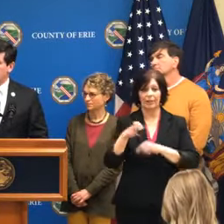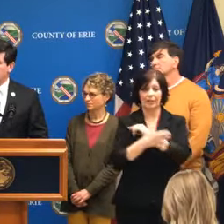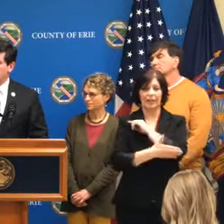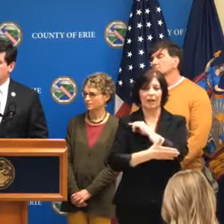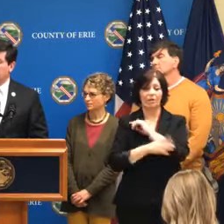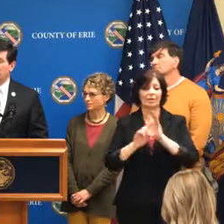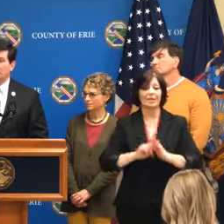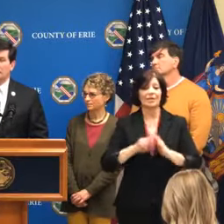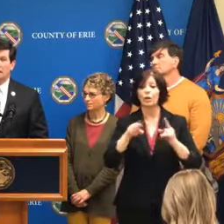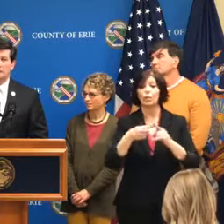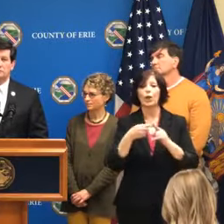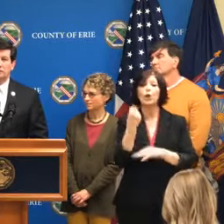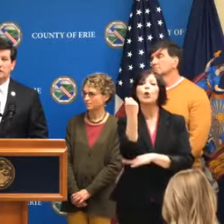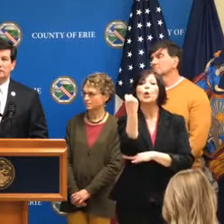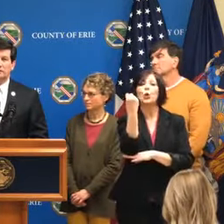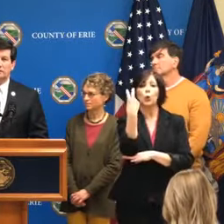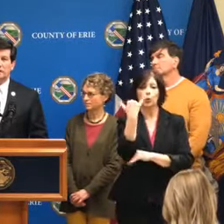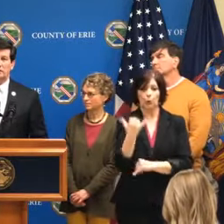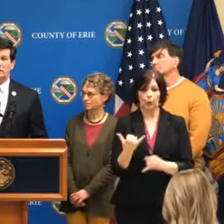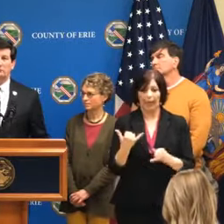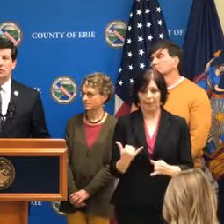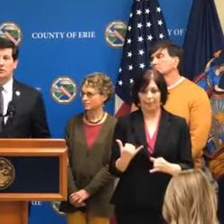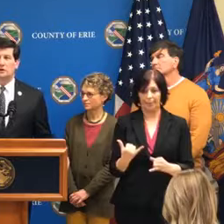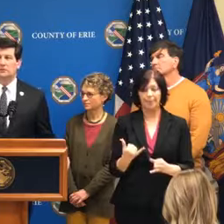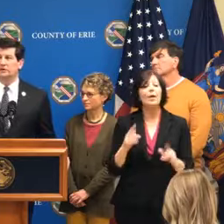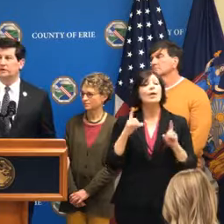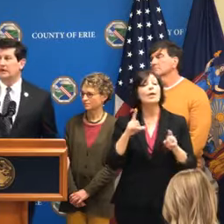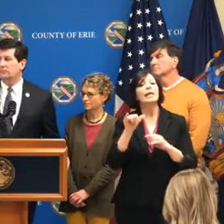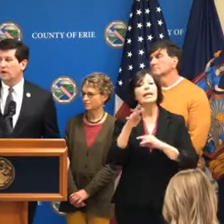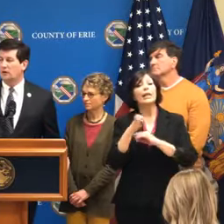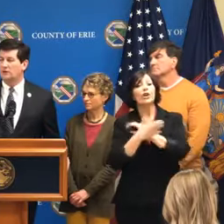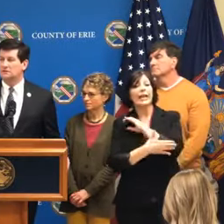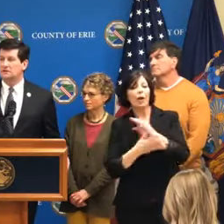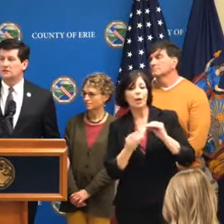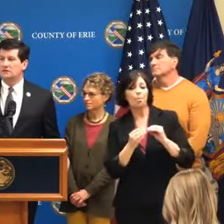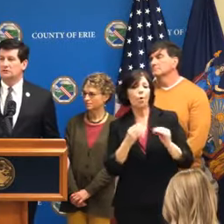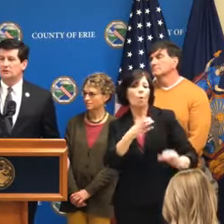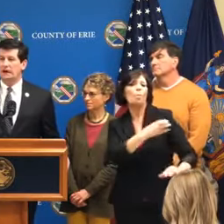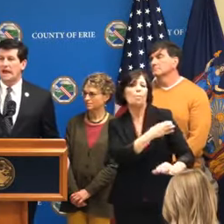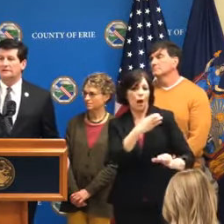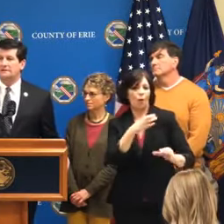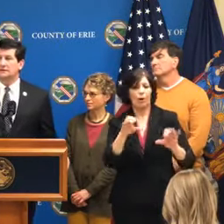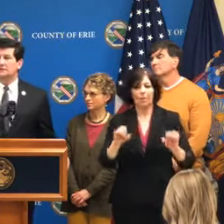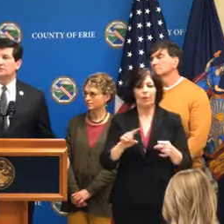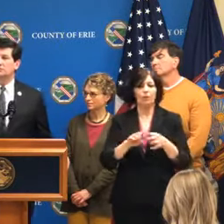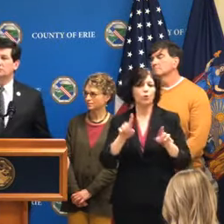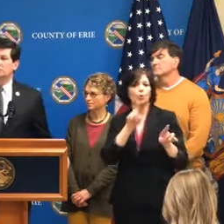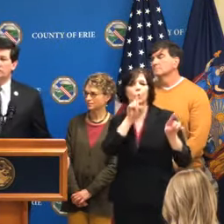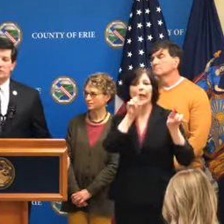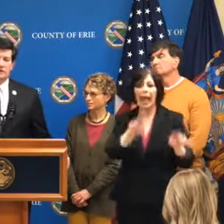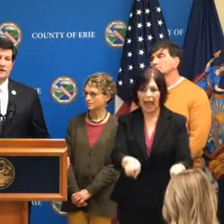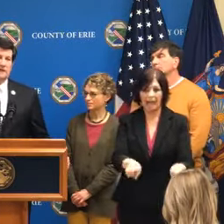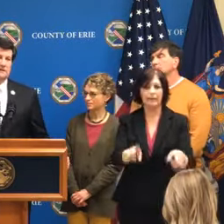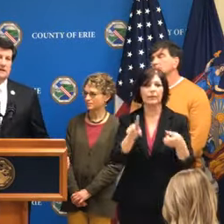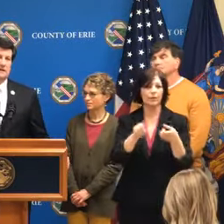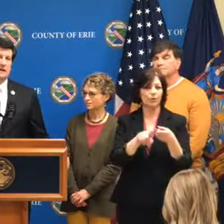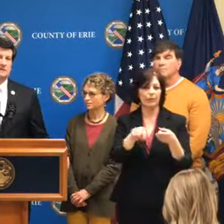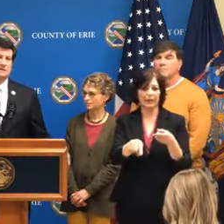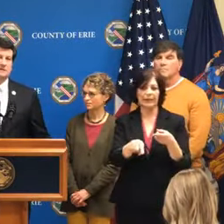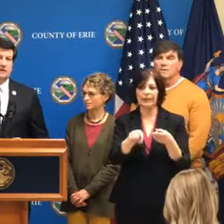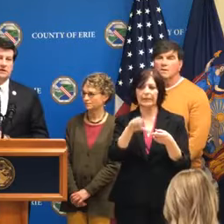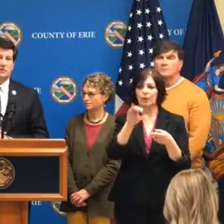today. This will give Erie County more ability and powers to react to the